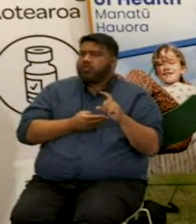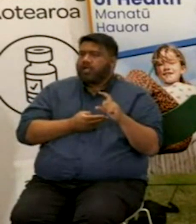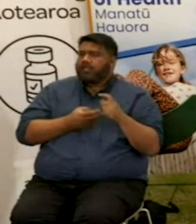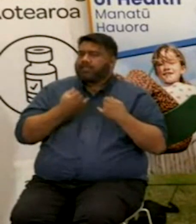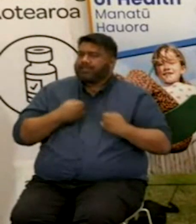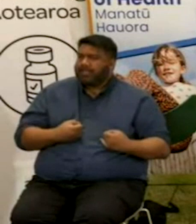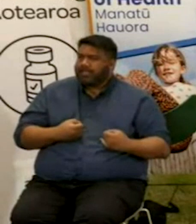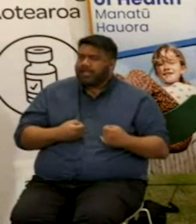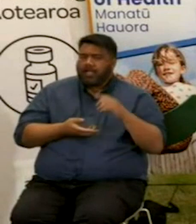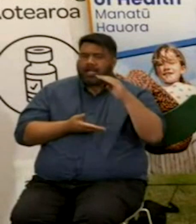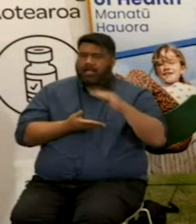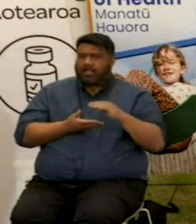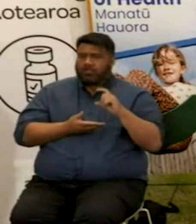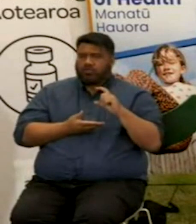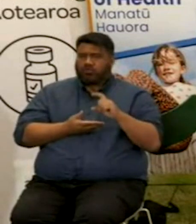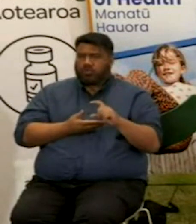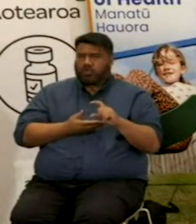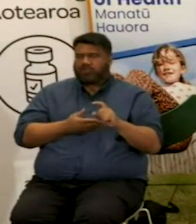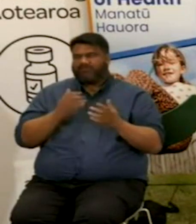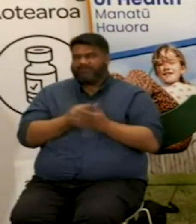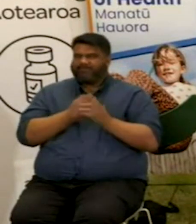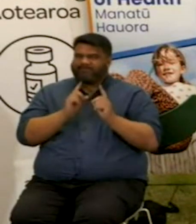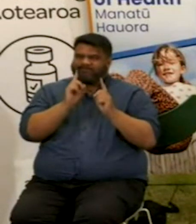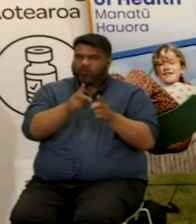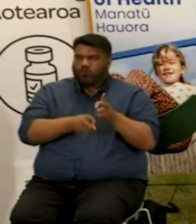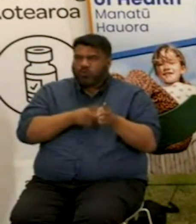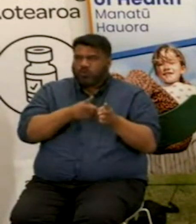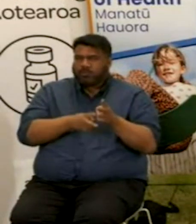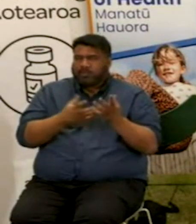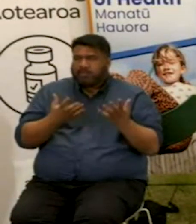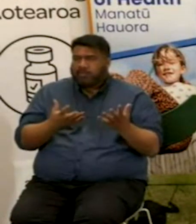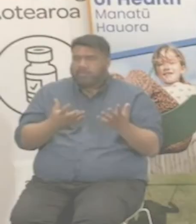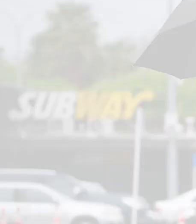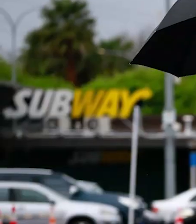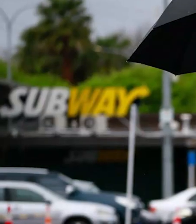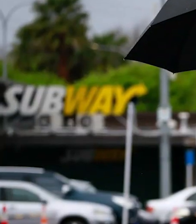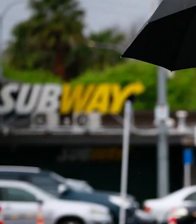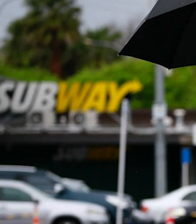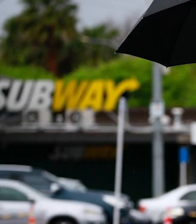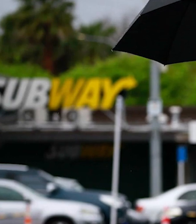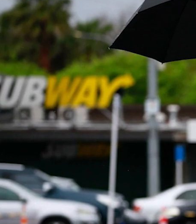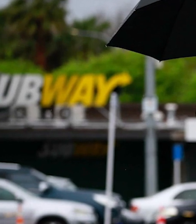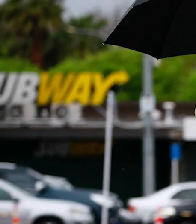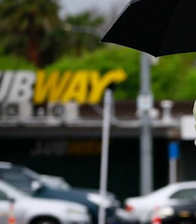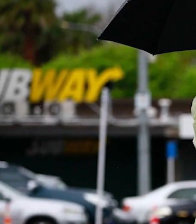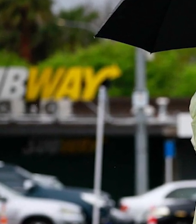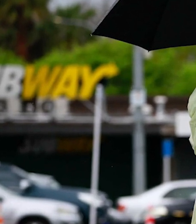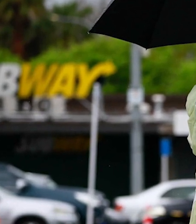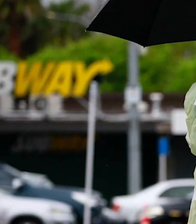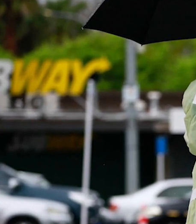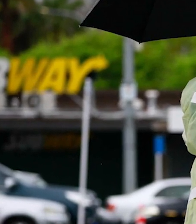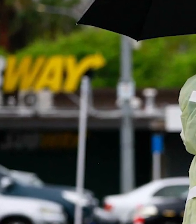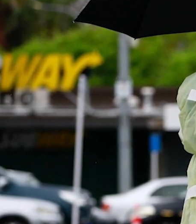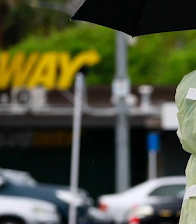on hospitalisation, and as I led out with, is hugely protective in terms of death. Bloomfield, however, added that New Zealand